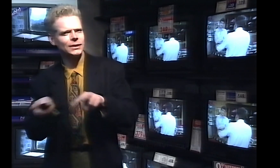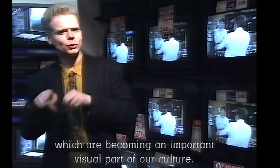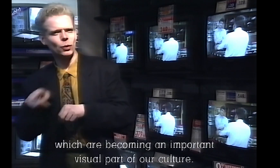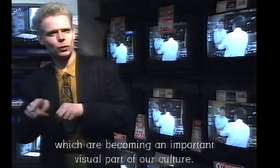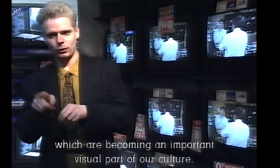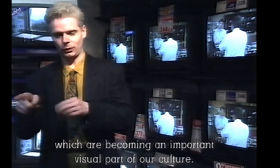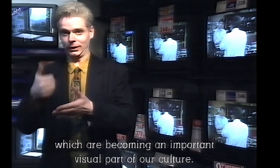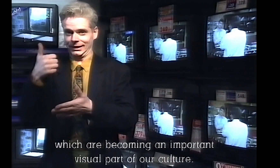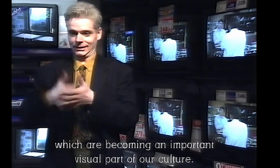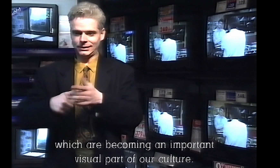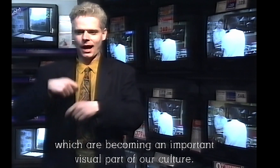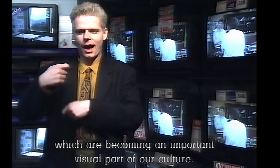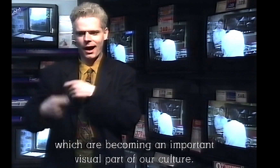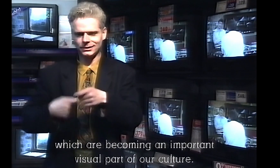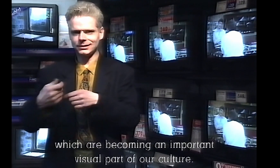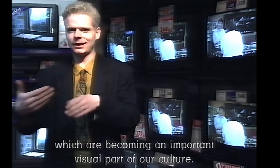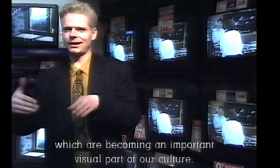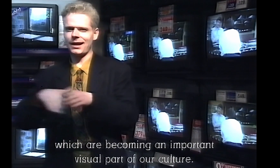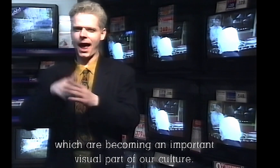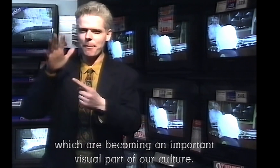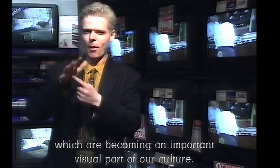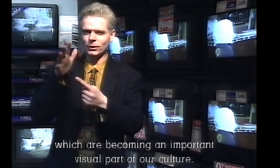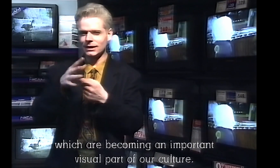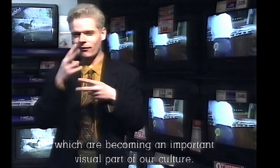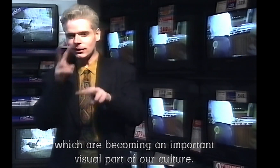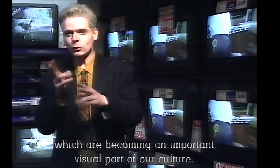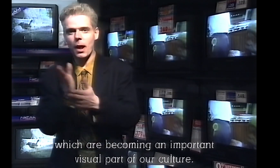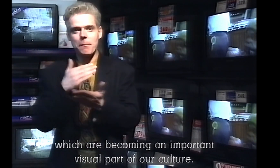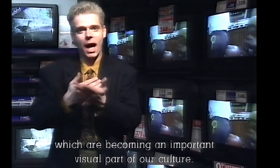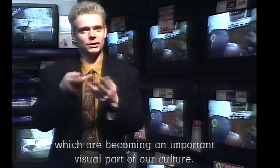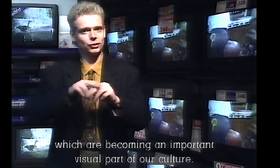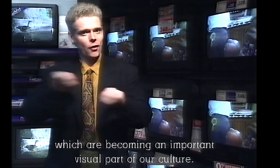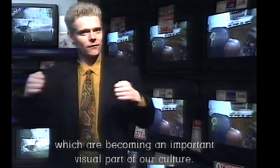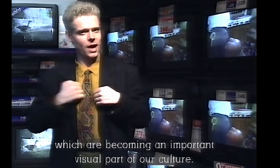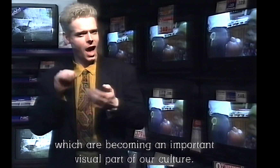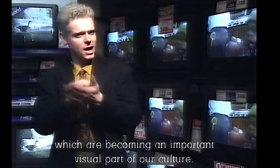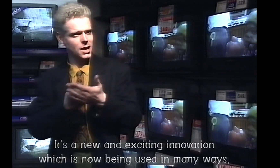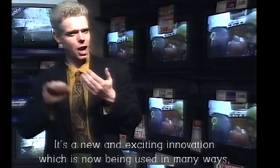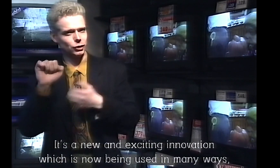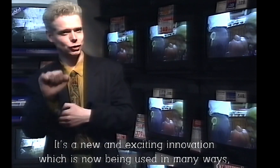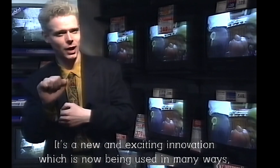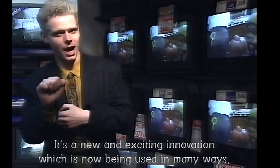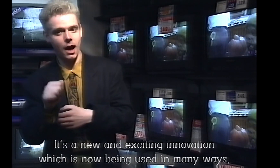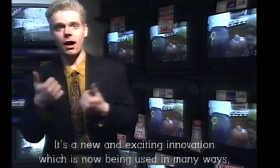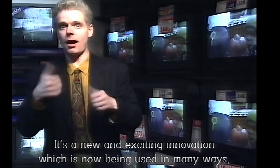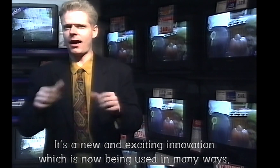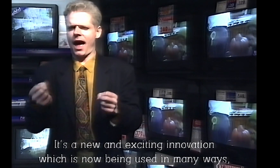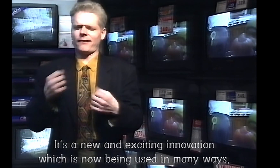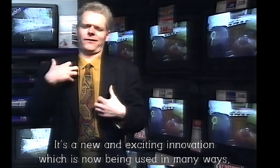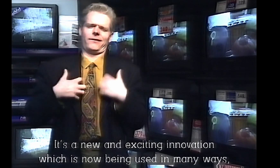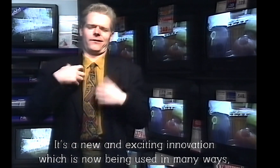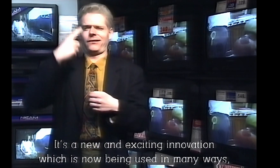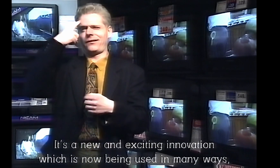No other medium is so suited to showing sign language as television and video, which are becoming an important visual part of our culture.